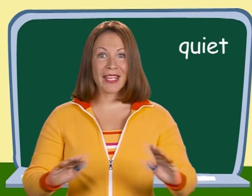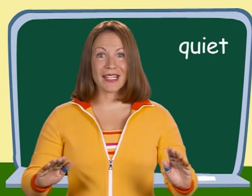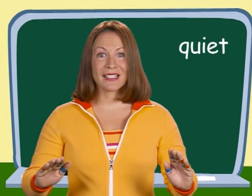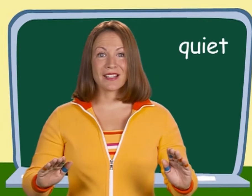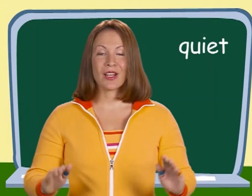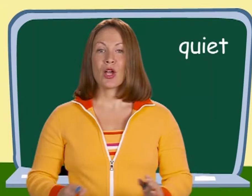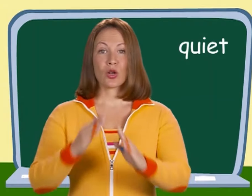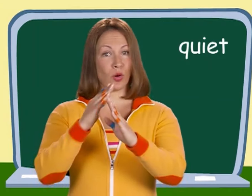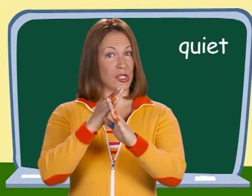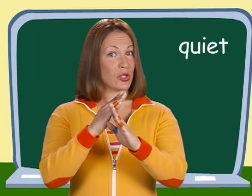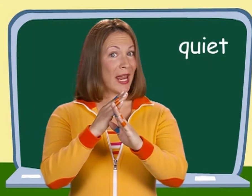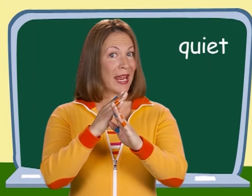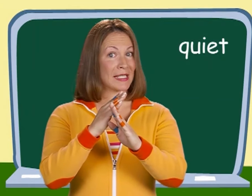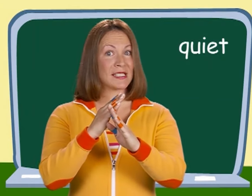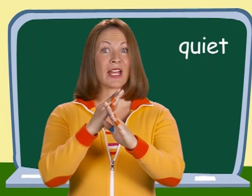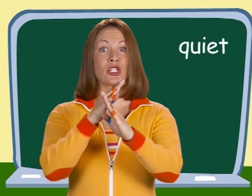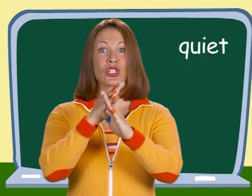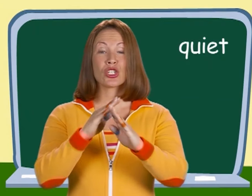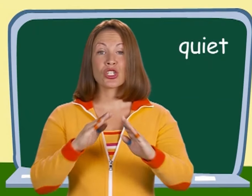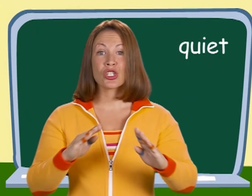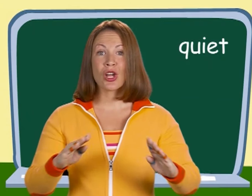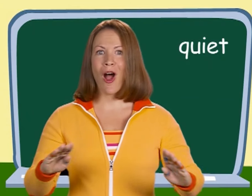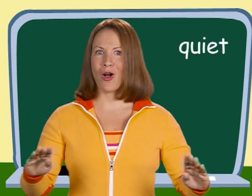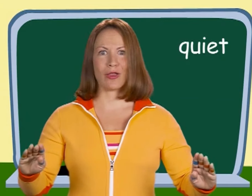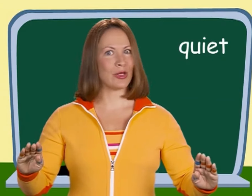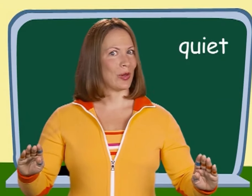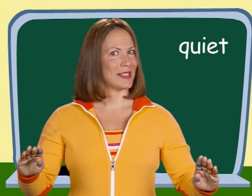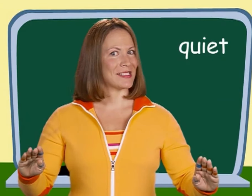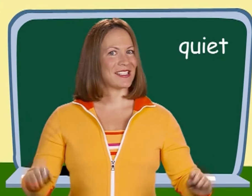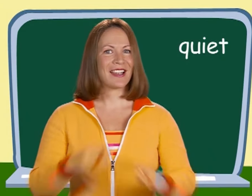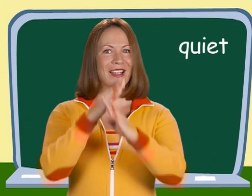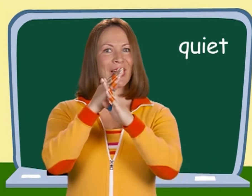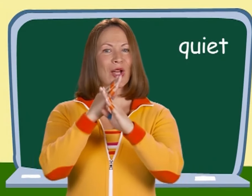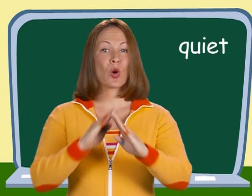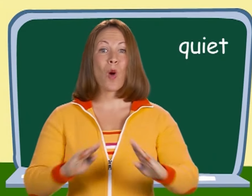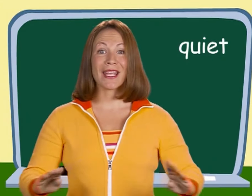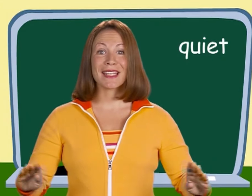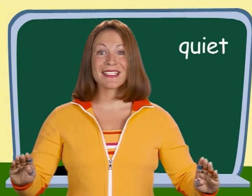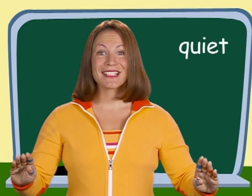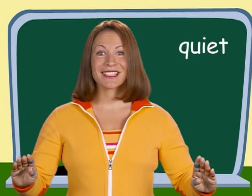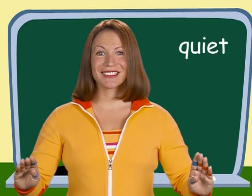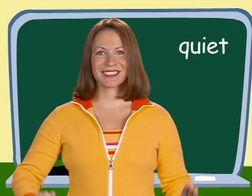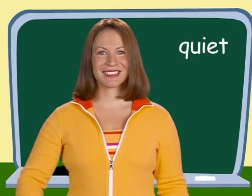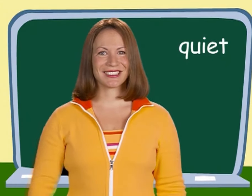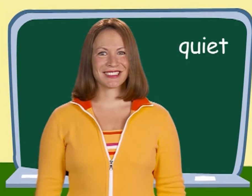Quiet. Cross your hands and shh, all the noise. Quiet.